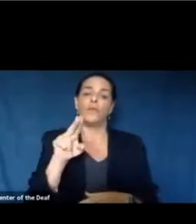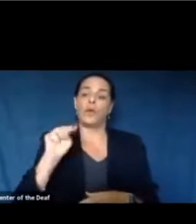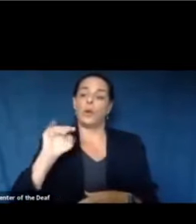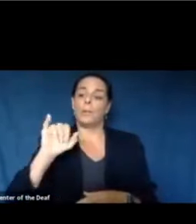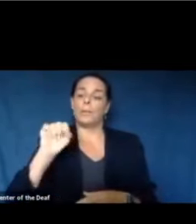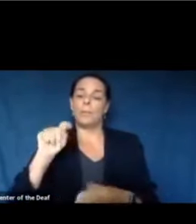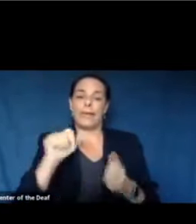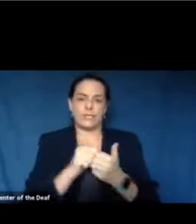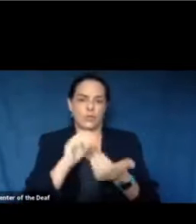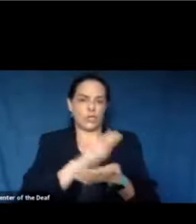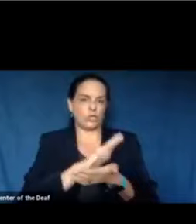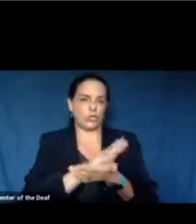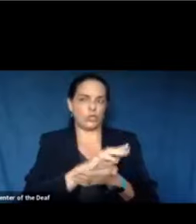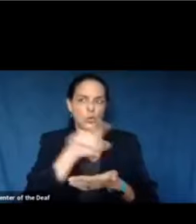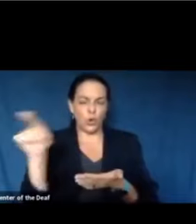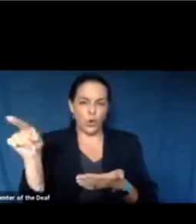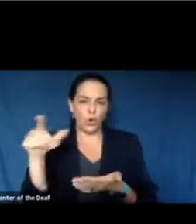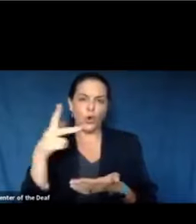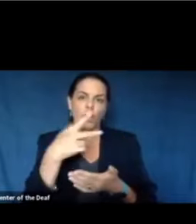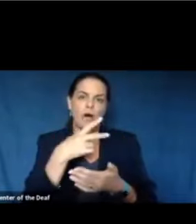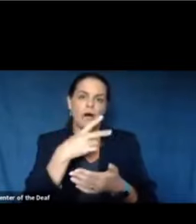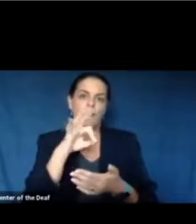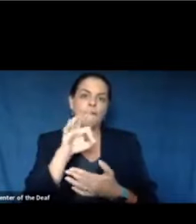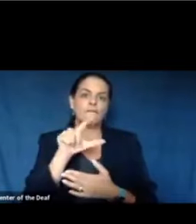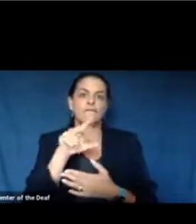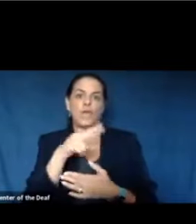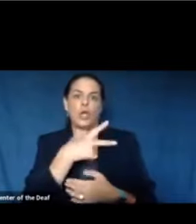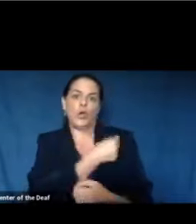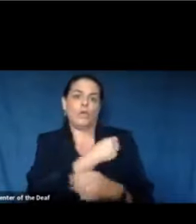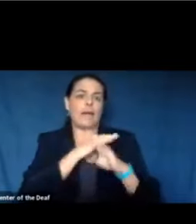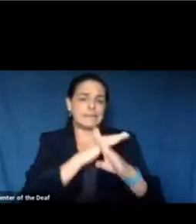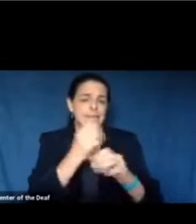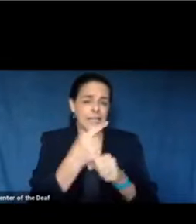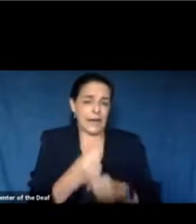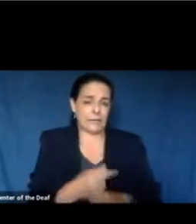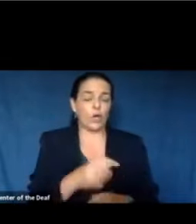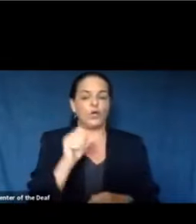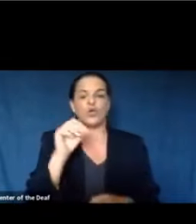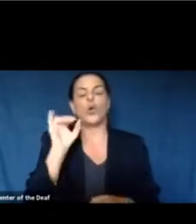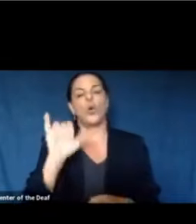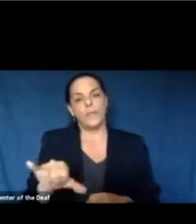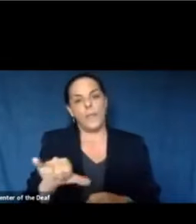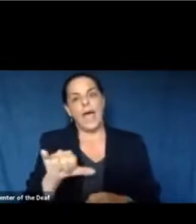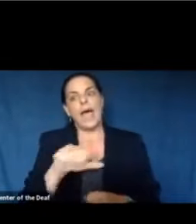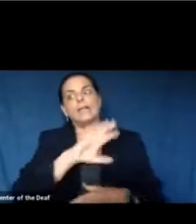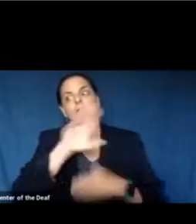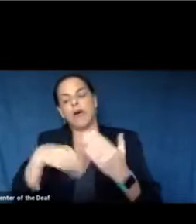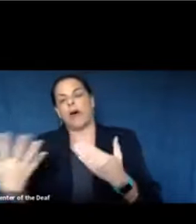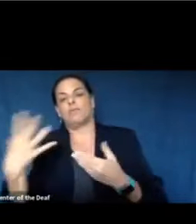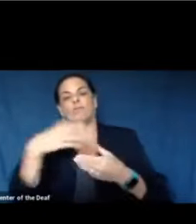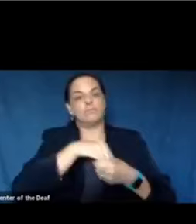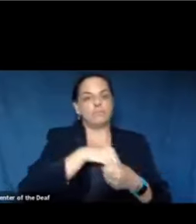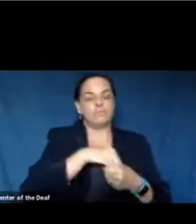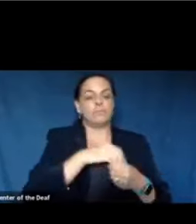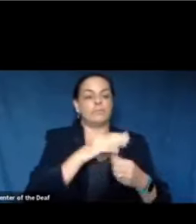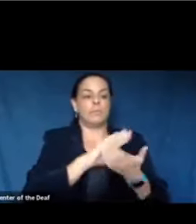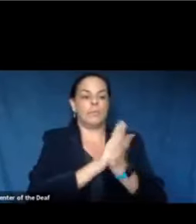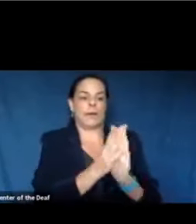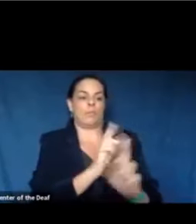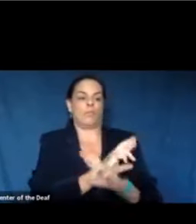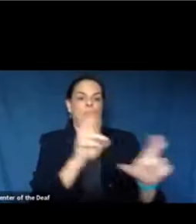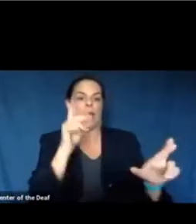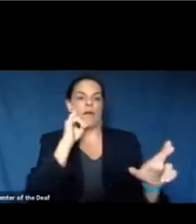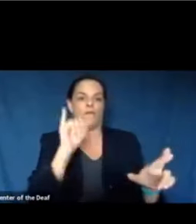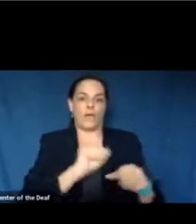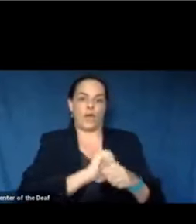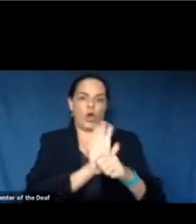school ed flu vaccine clinics every year. And so all of those things roll into getting prepared to do the COVID